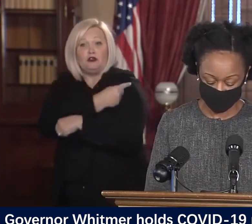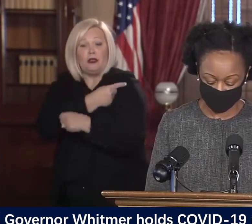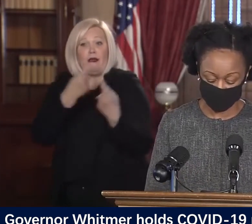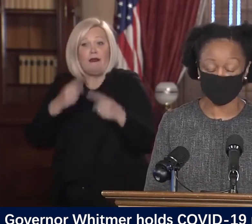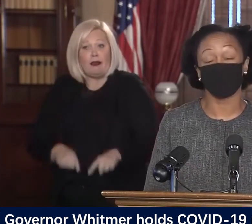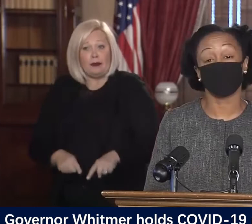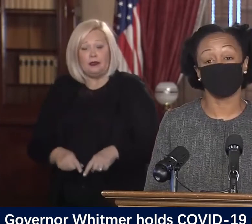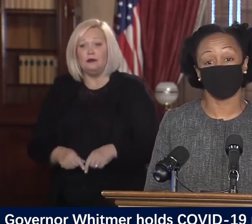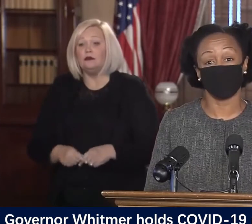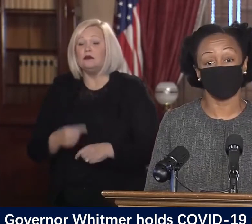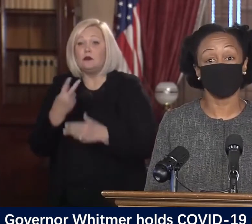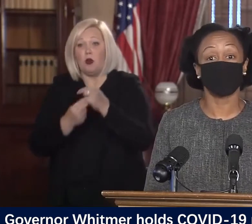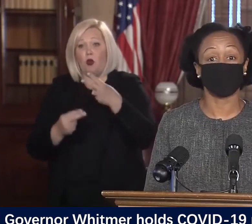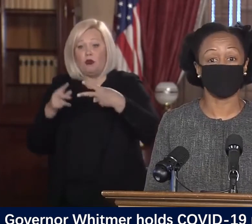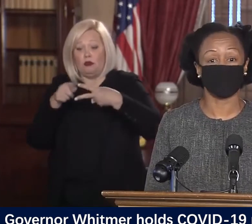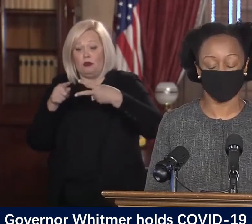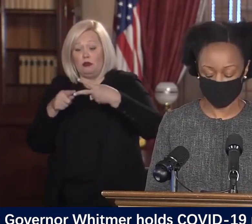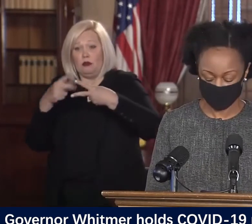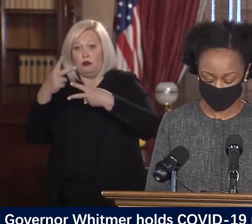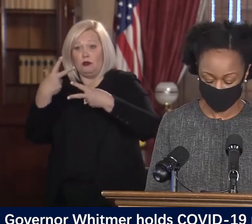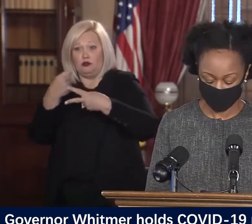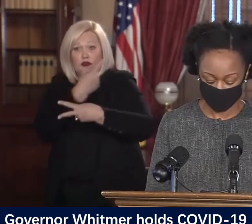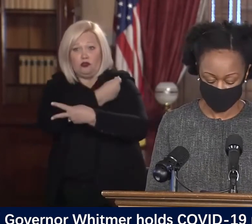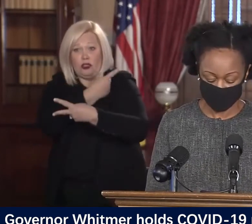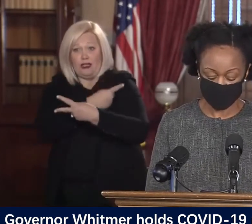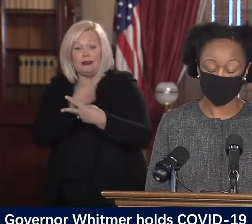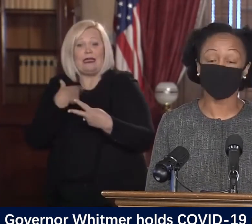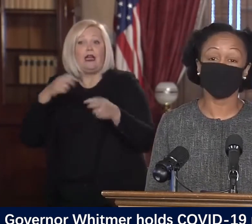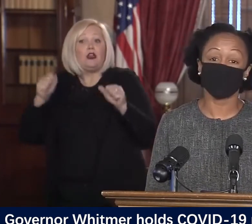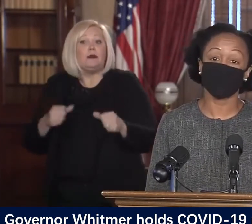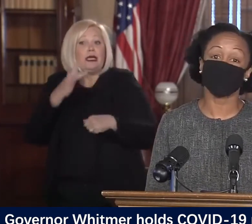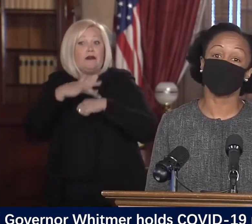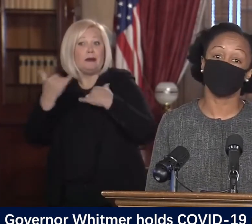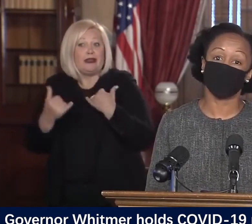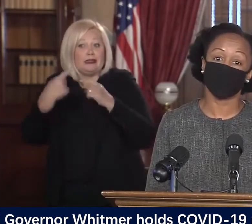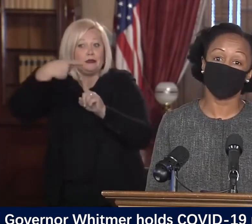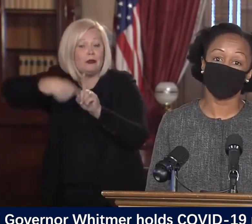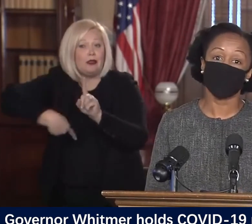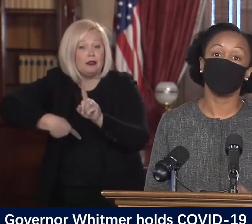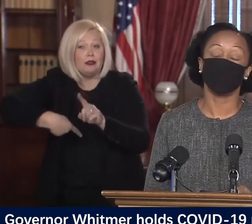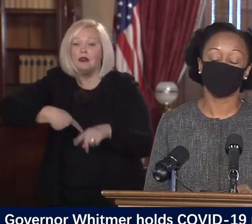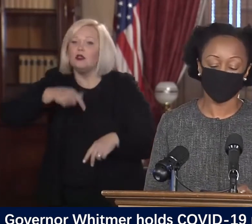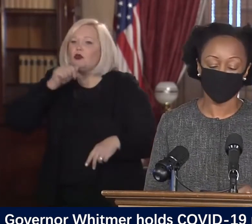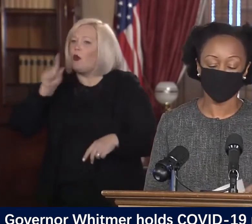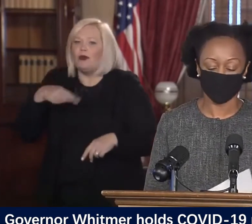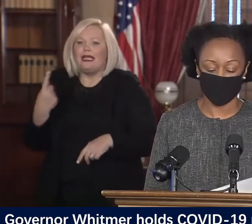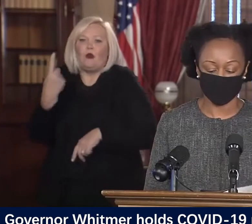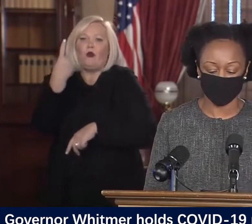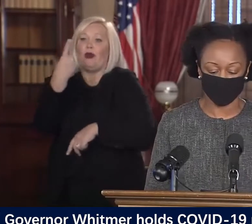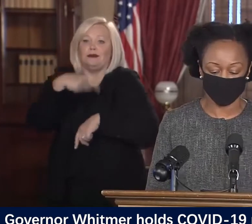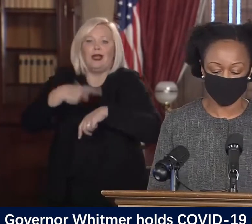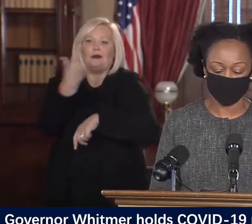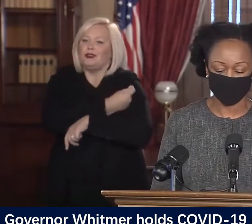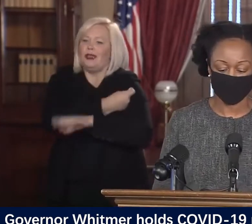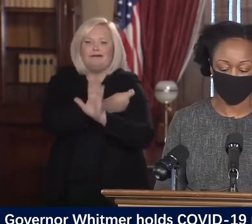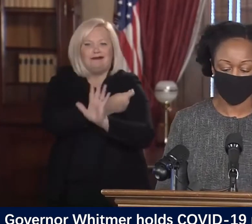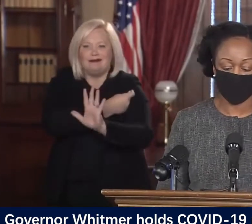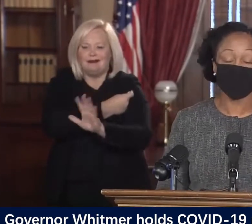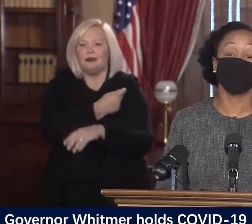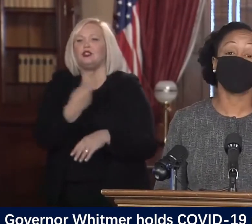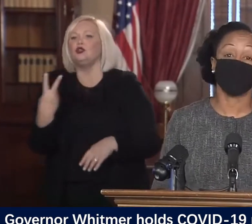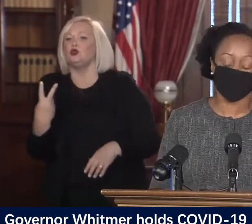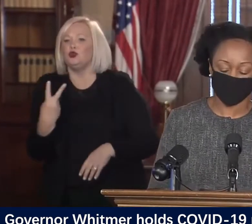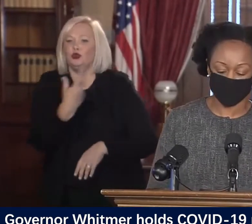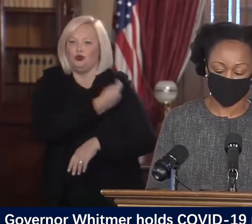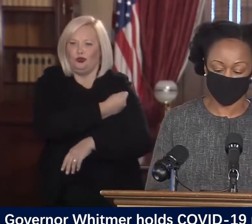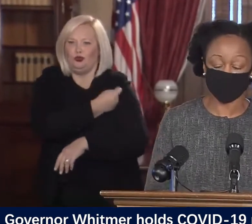two vaccines that will be available potentially this month, you will need not just one, but two shots.